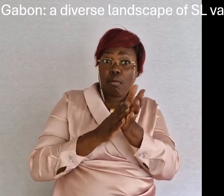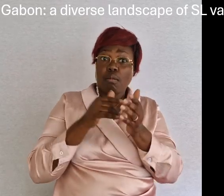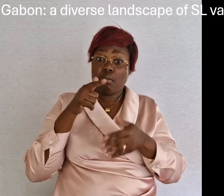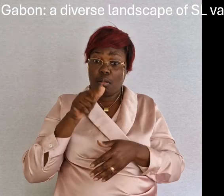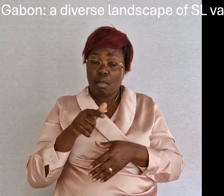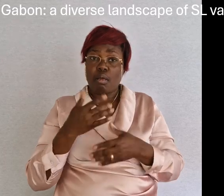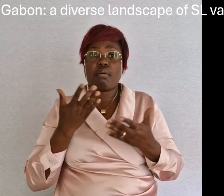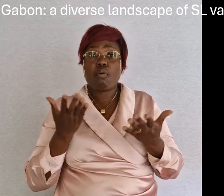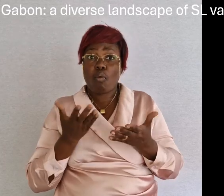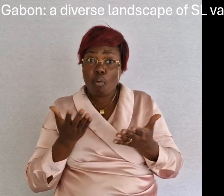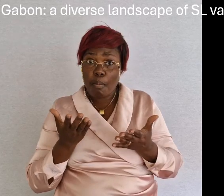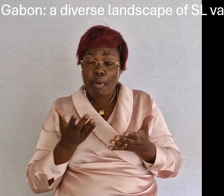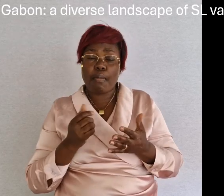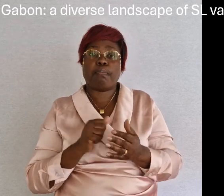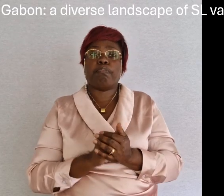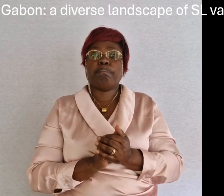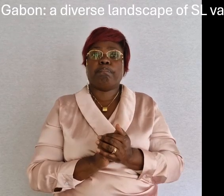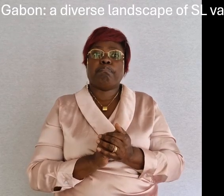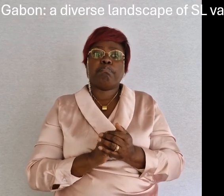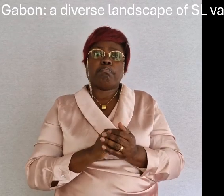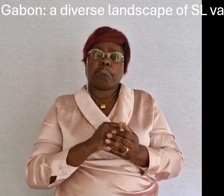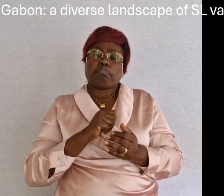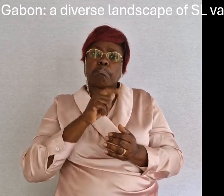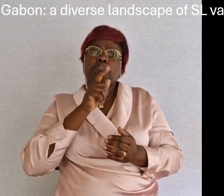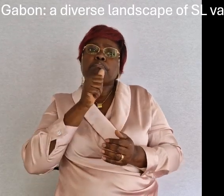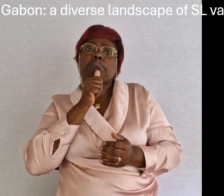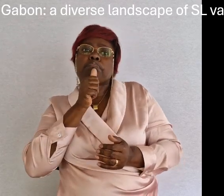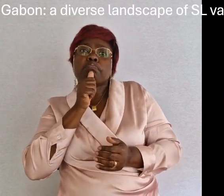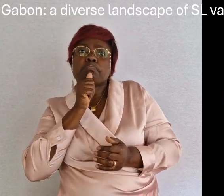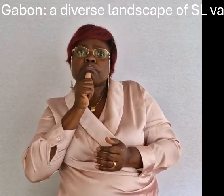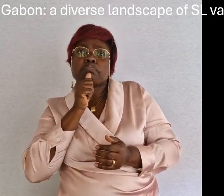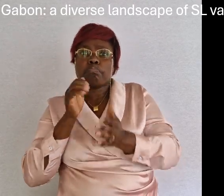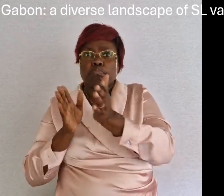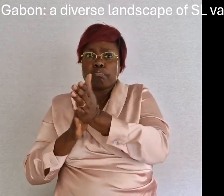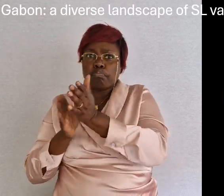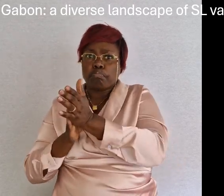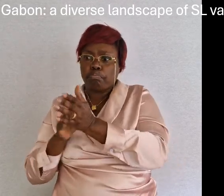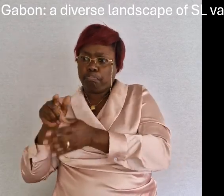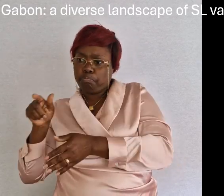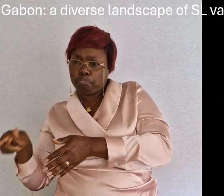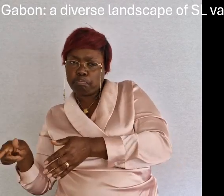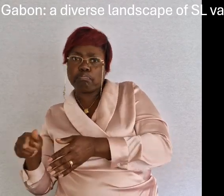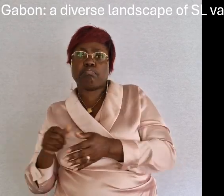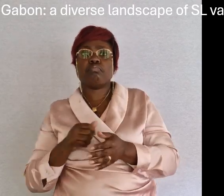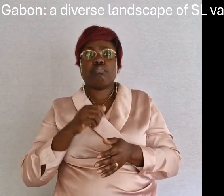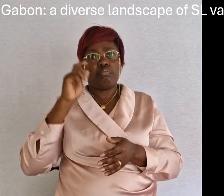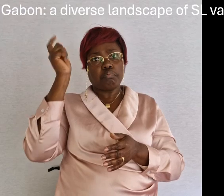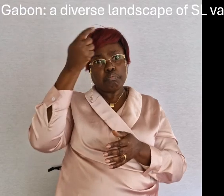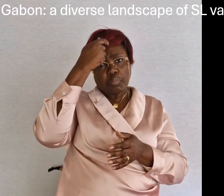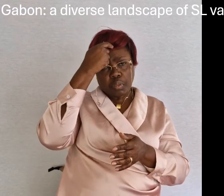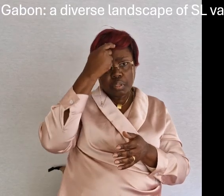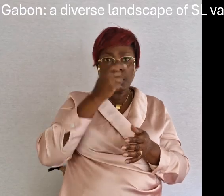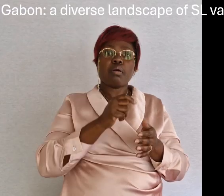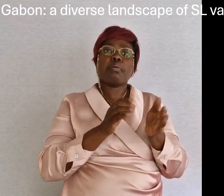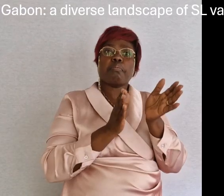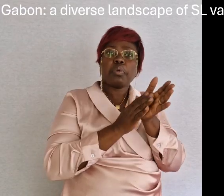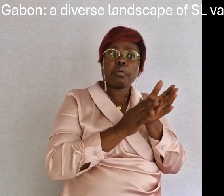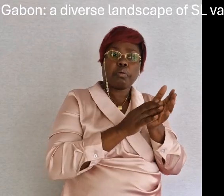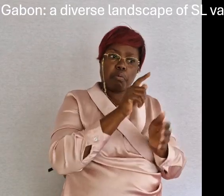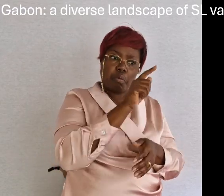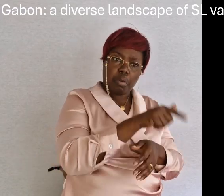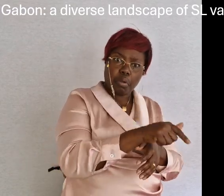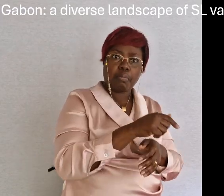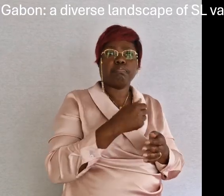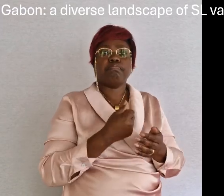because we had, in the school situation, we had on the one hand, the private schools, and on the